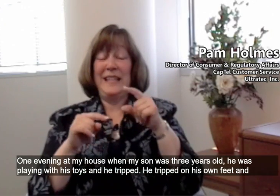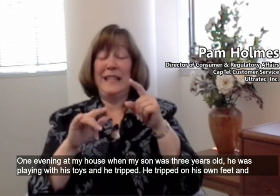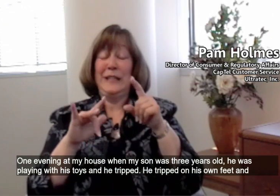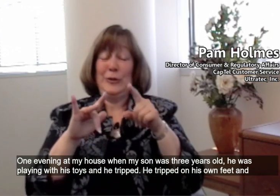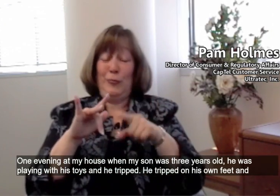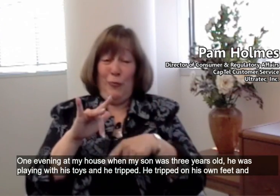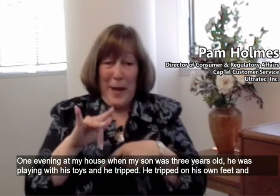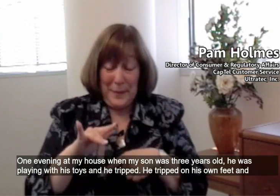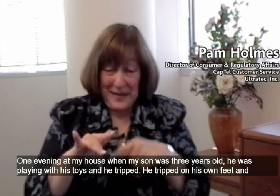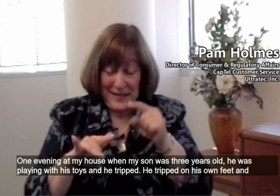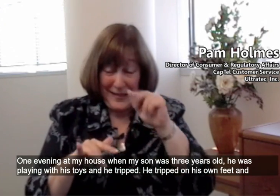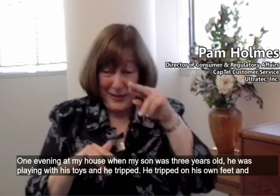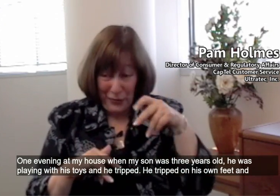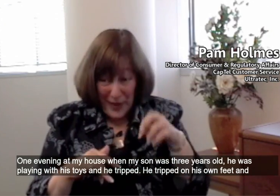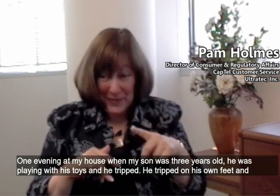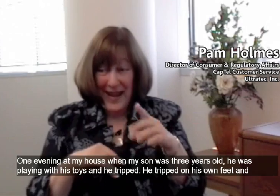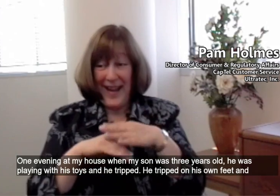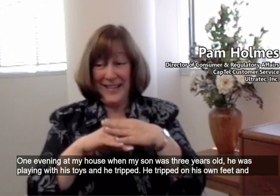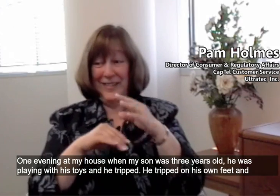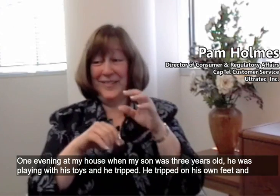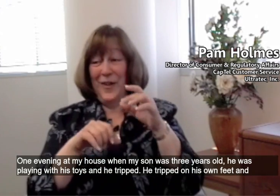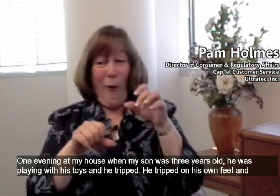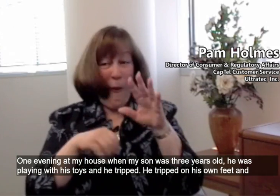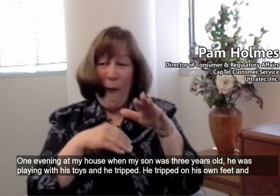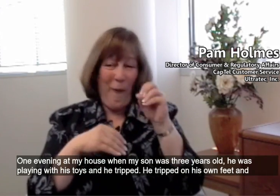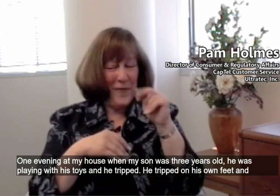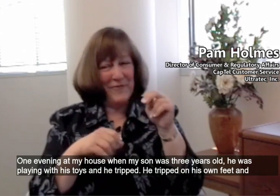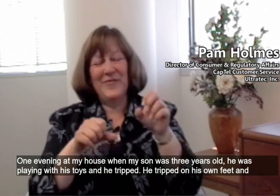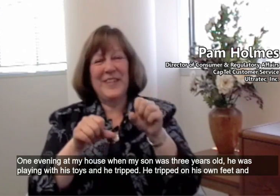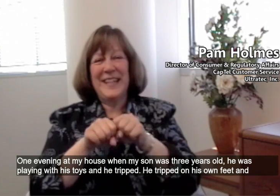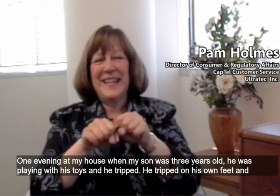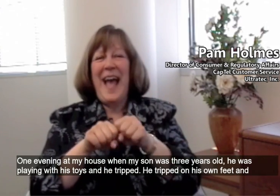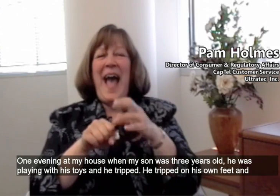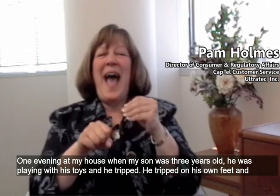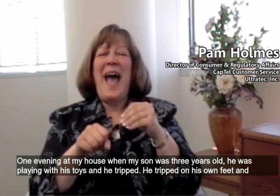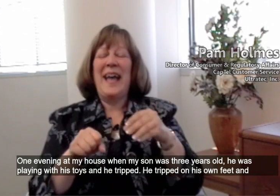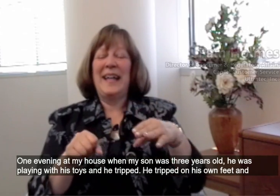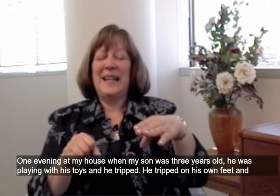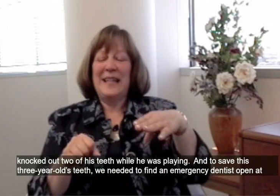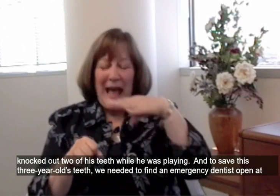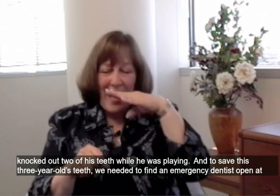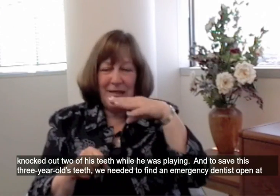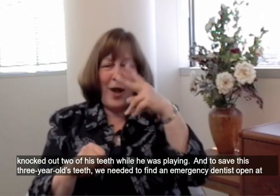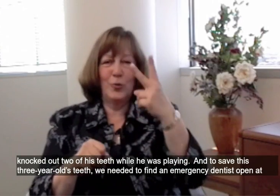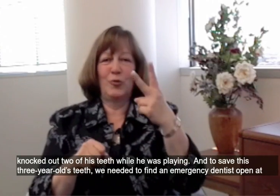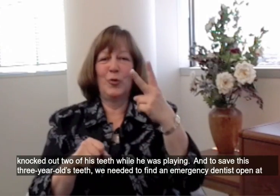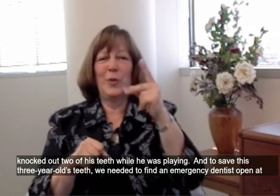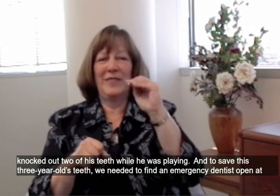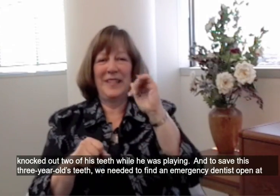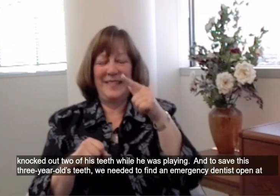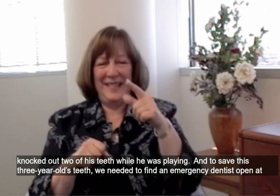he tripped on his own feet and knocked out 2 of his